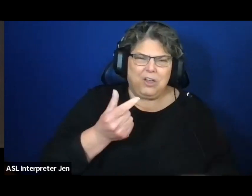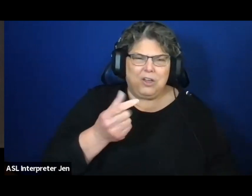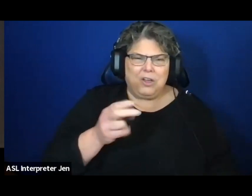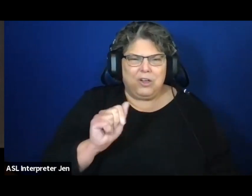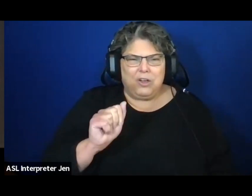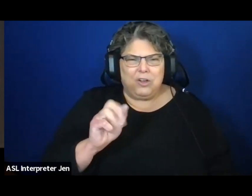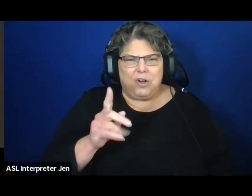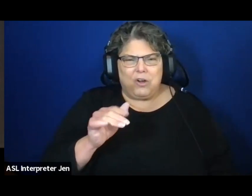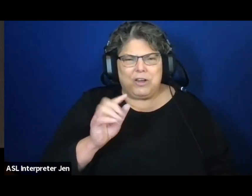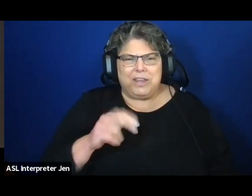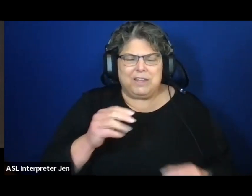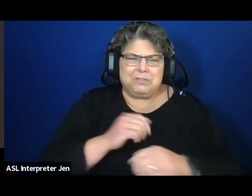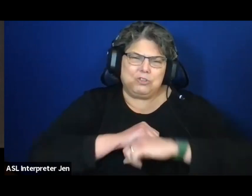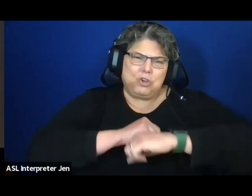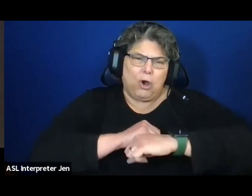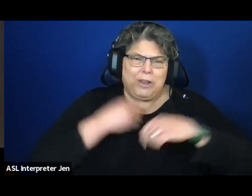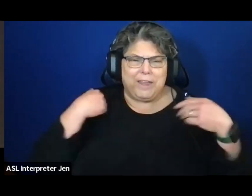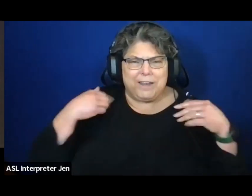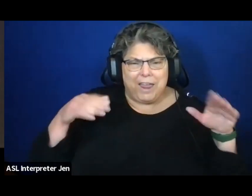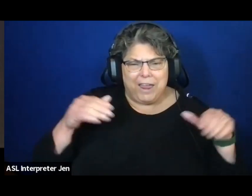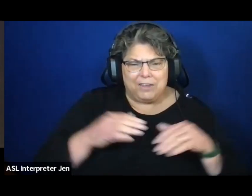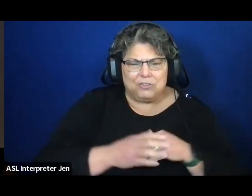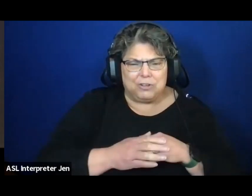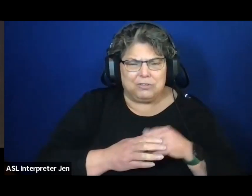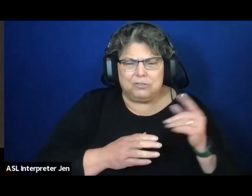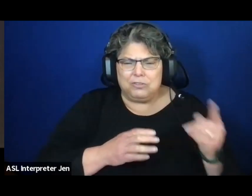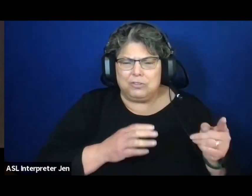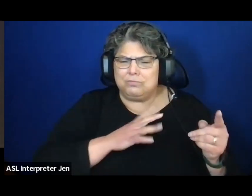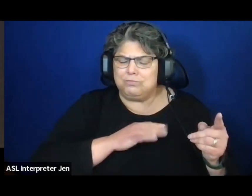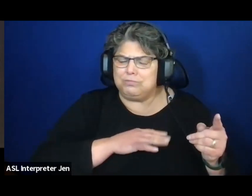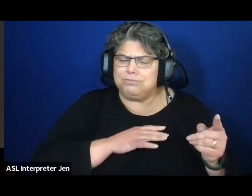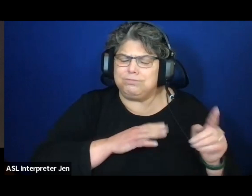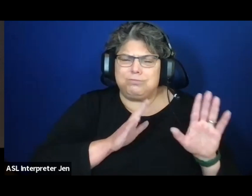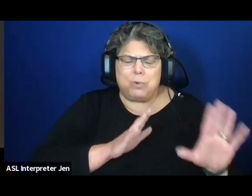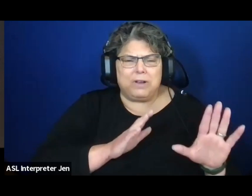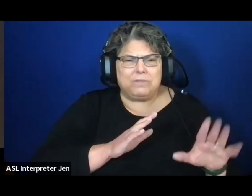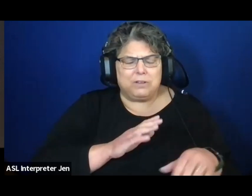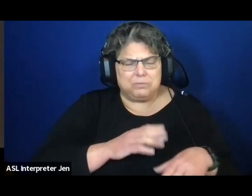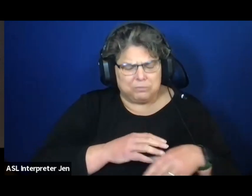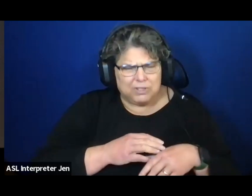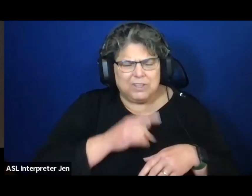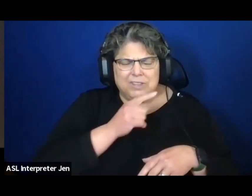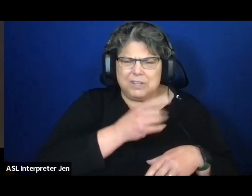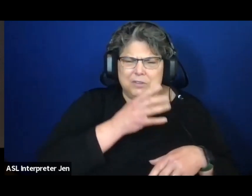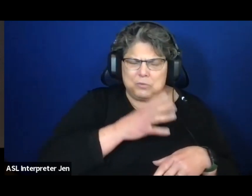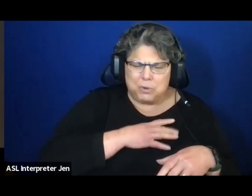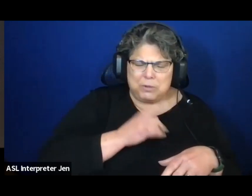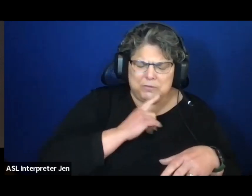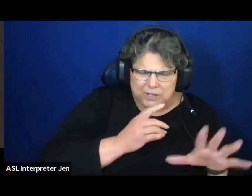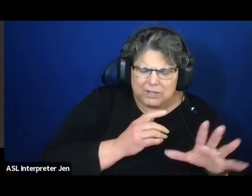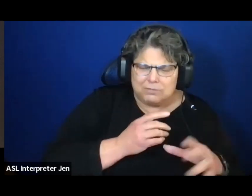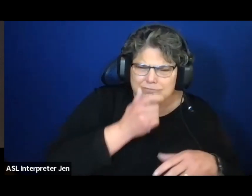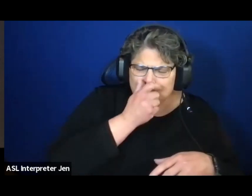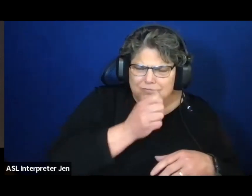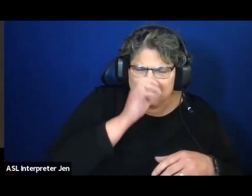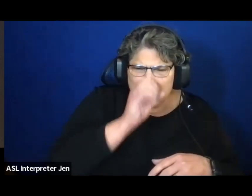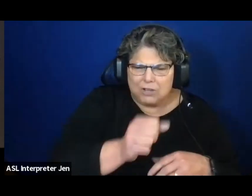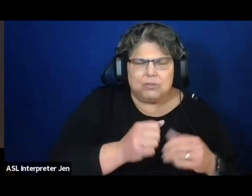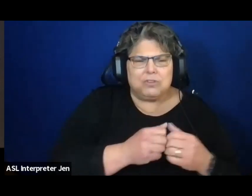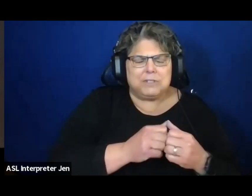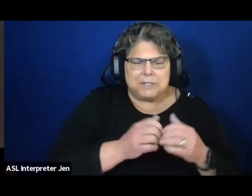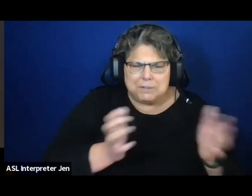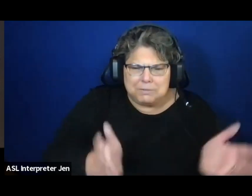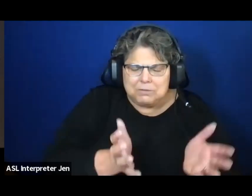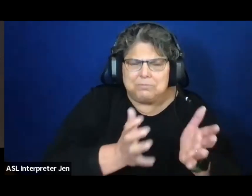A powerhouse in her own right, Principal Faust Whitmore took an interest in George, mentoring him and encouraging him to apply